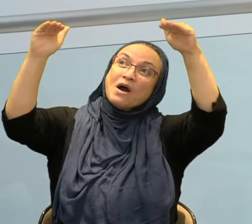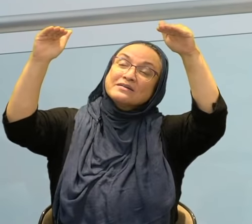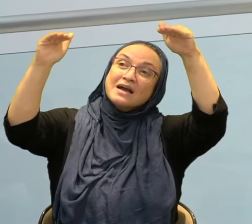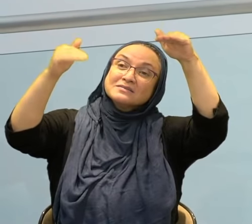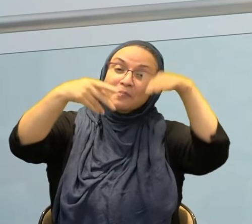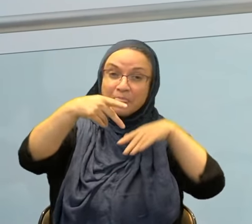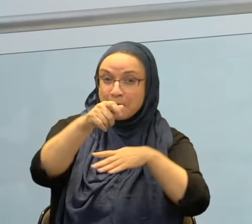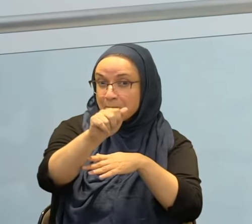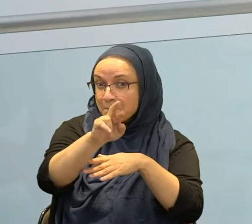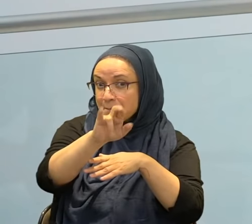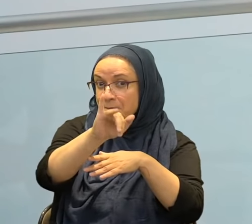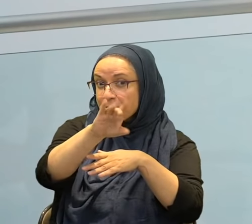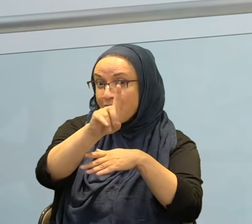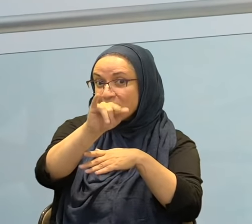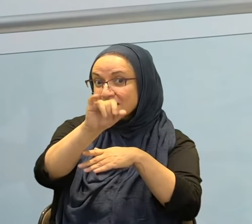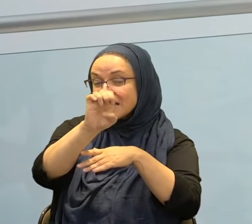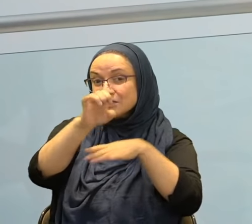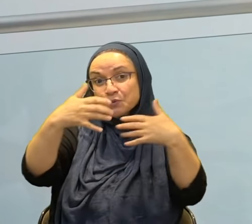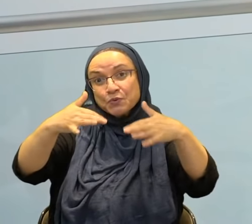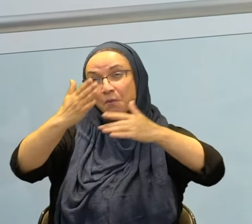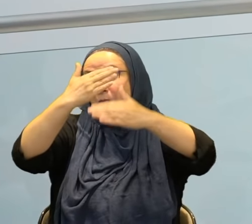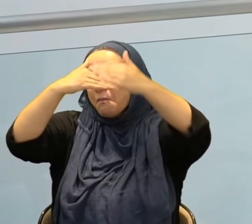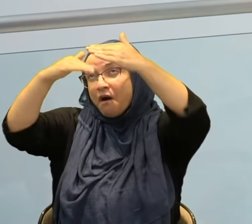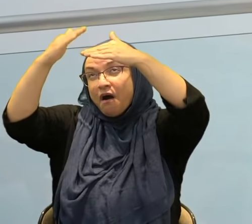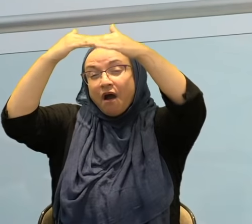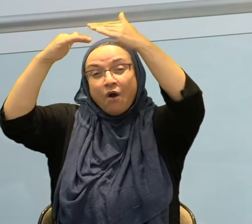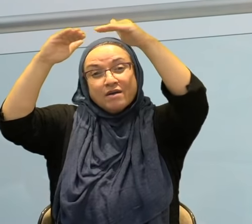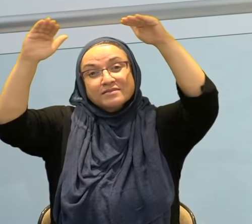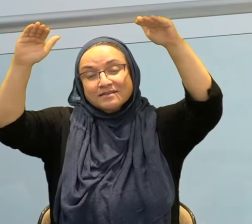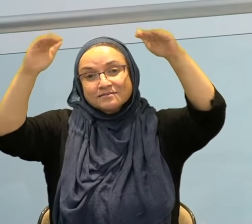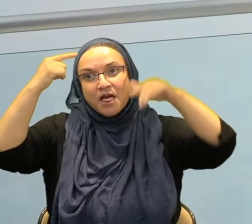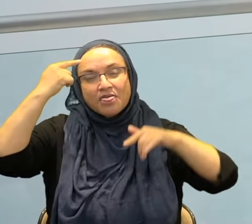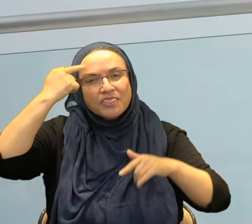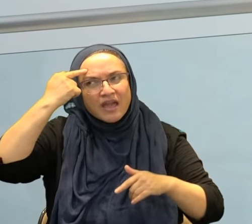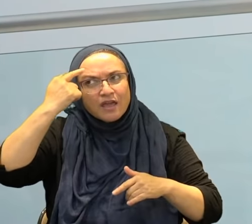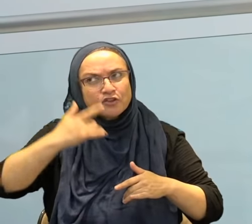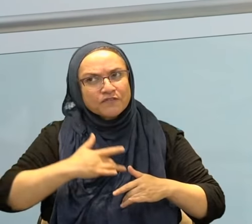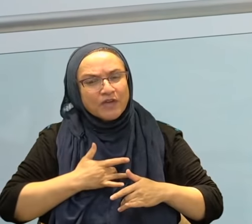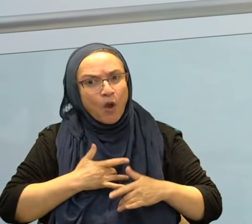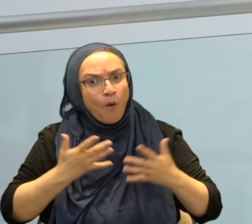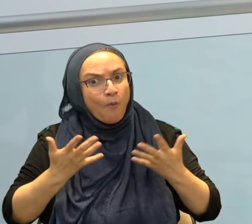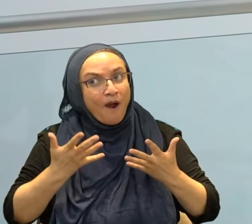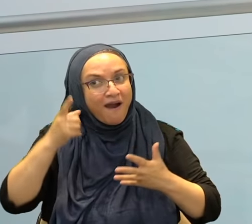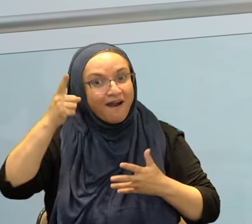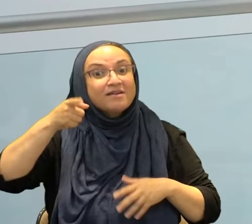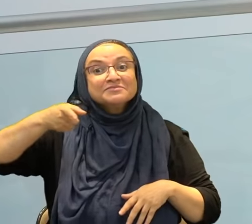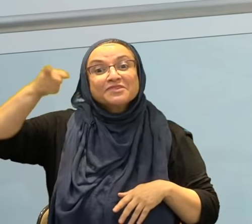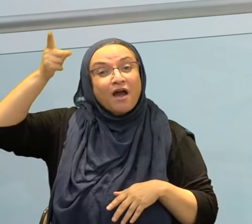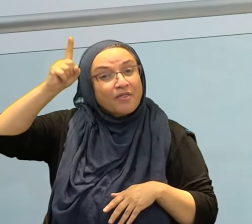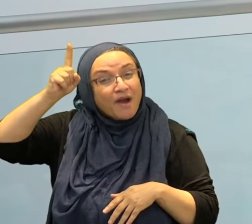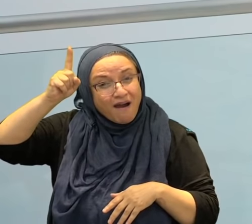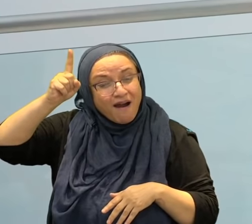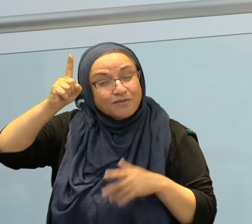wish for the low point to achieve that potential. very beautiful dua from